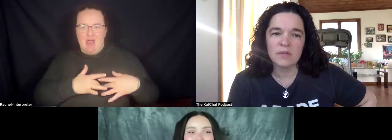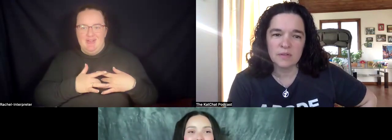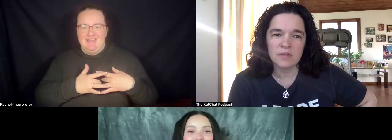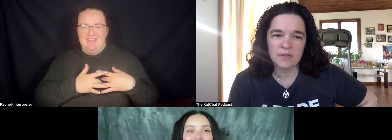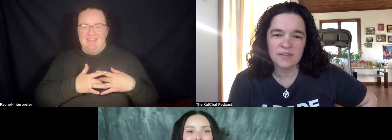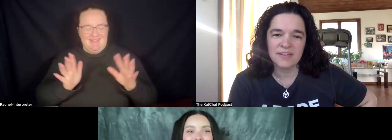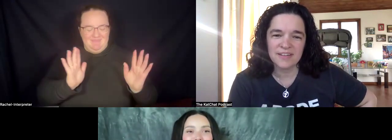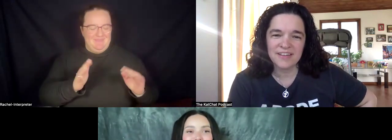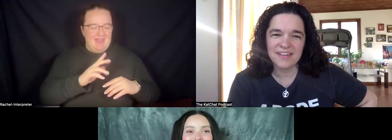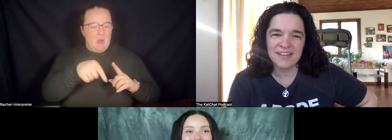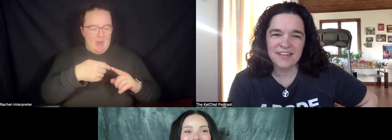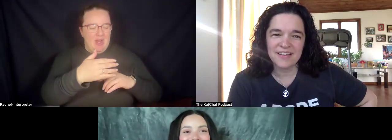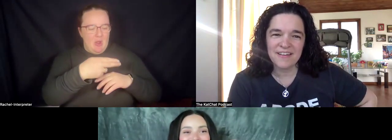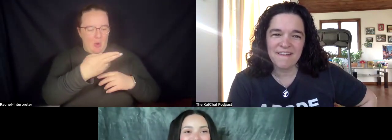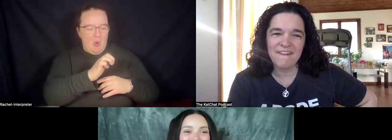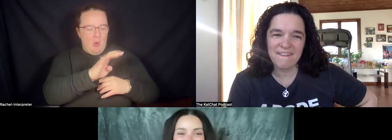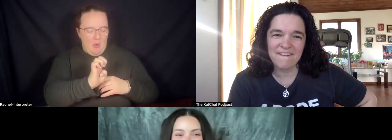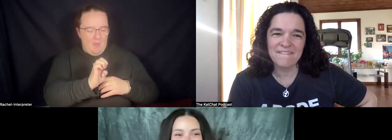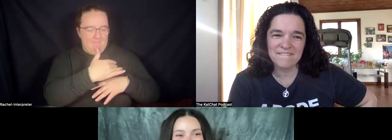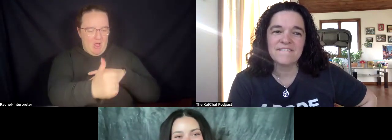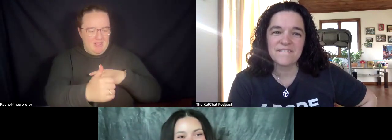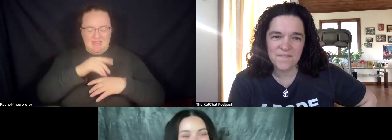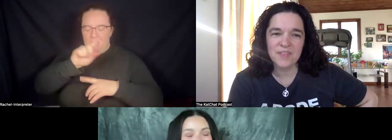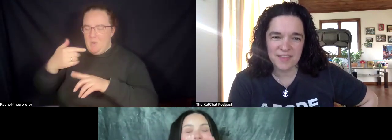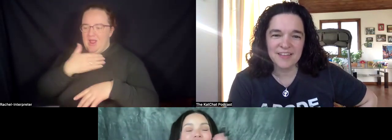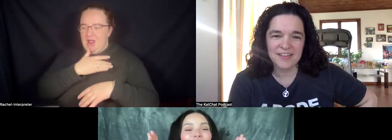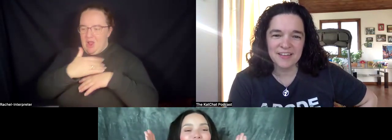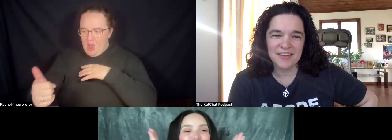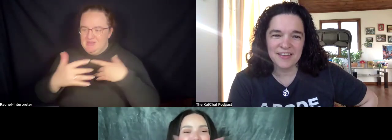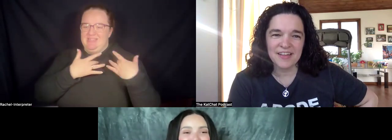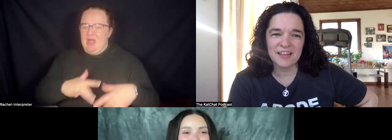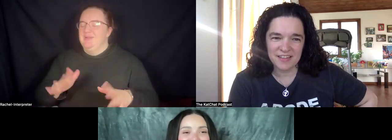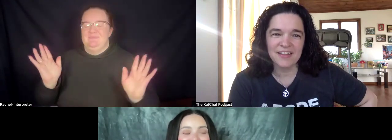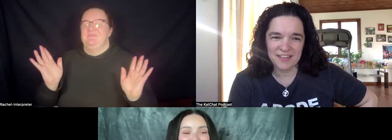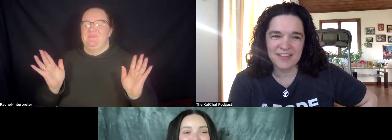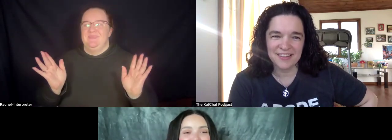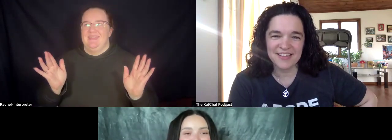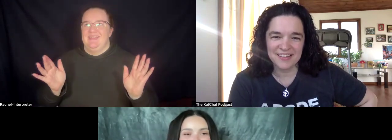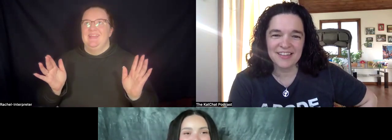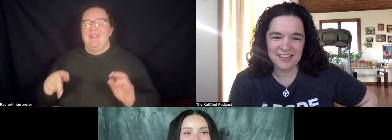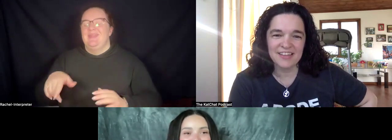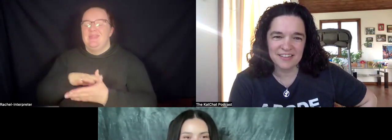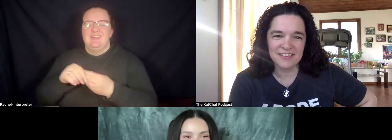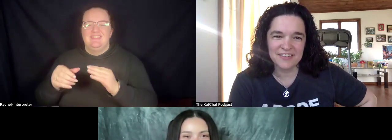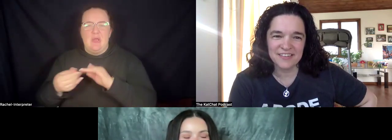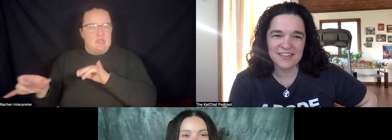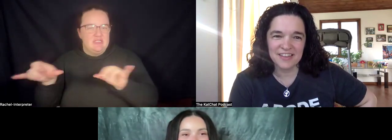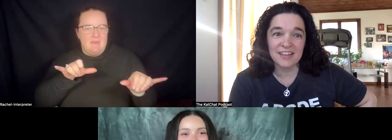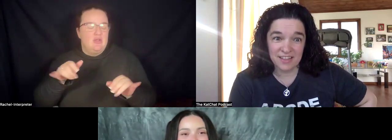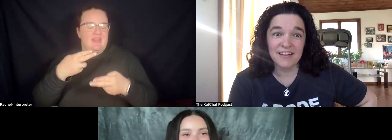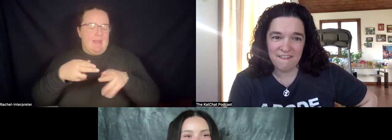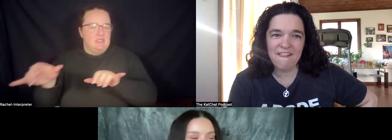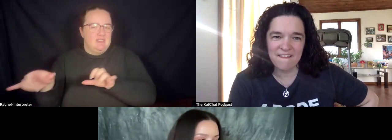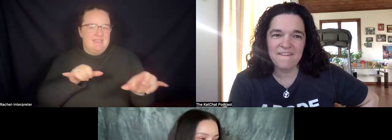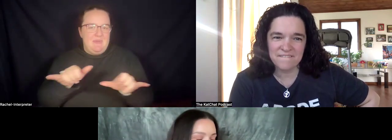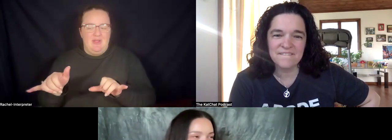Hope When Hope Calls and then When Calls the Heart. Their stories are just so similar, the names, and I